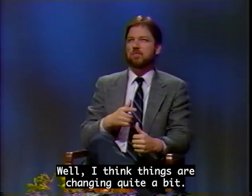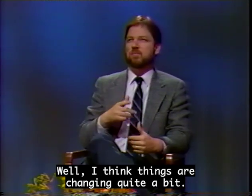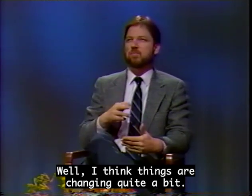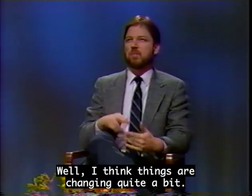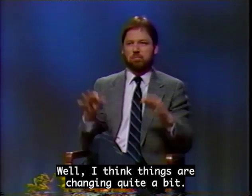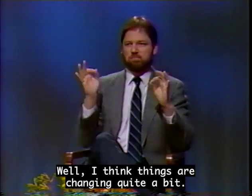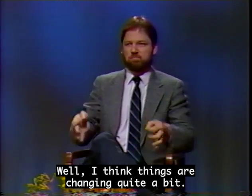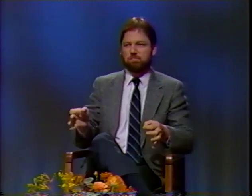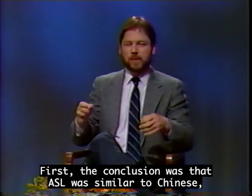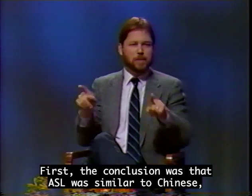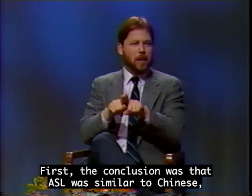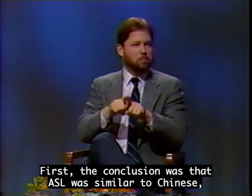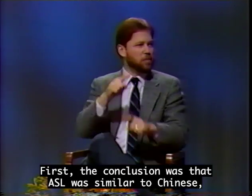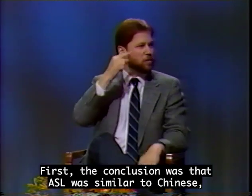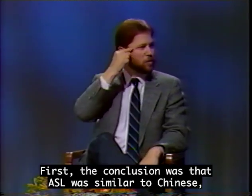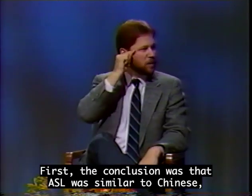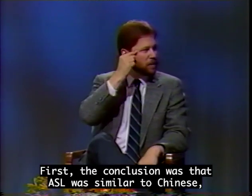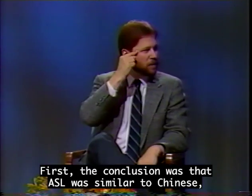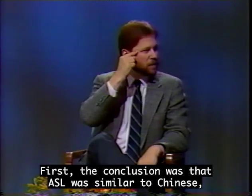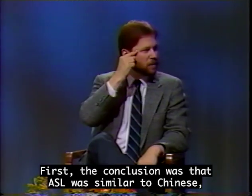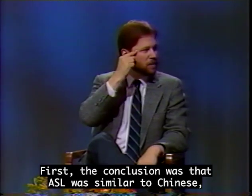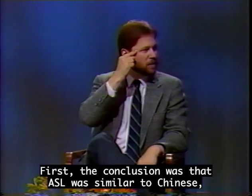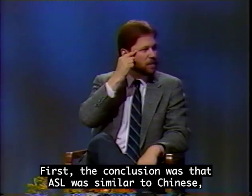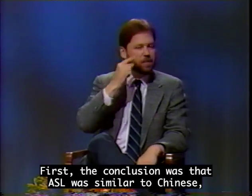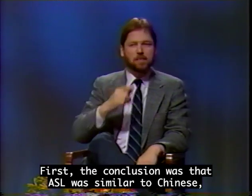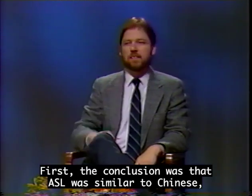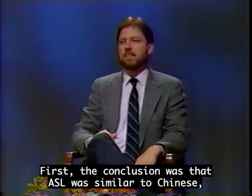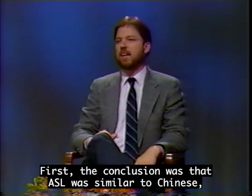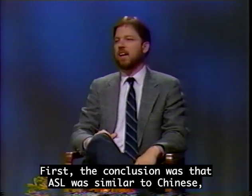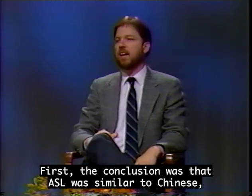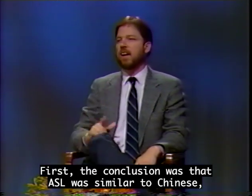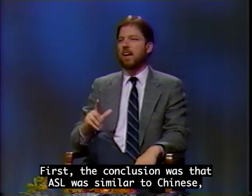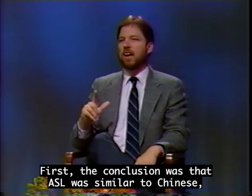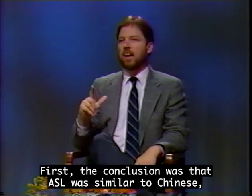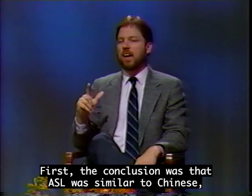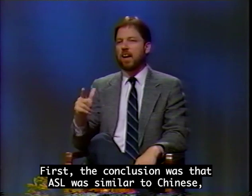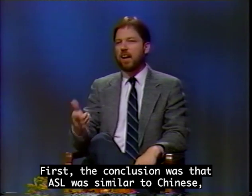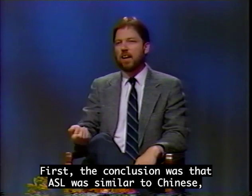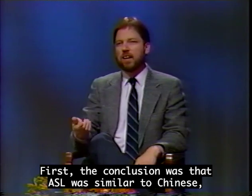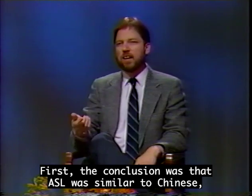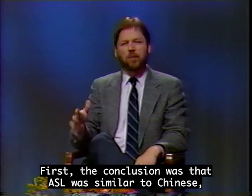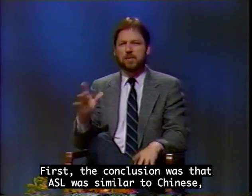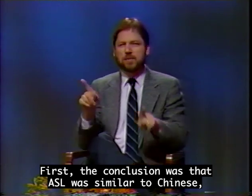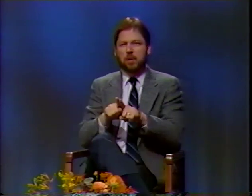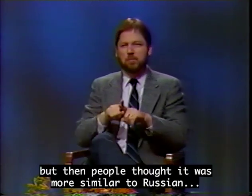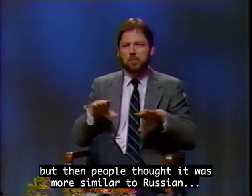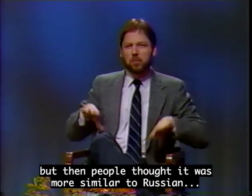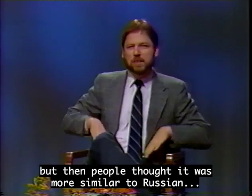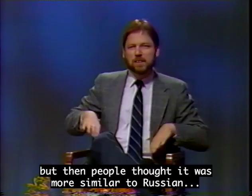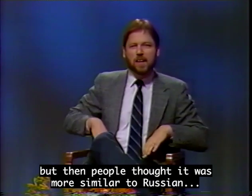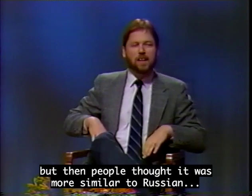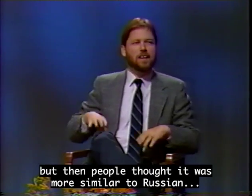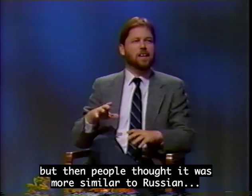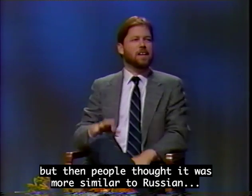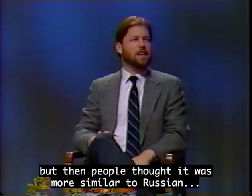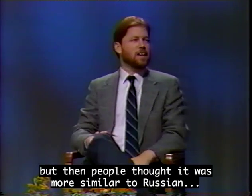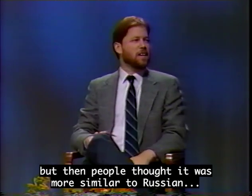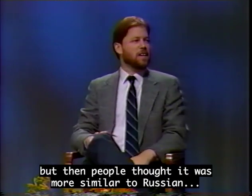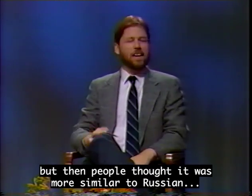bit. First, the conclusion was that ASL was similar to Chinese, but then people